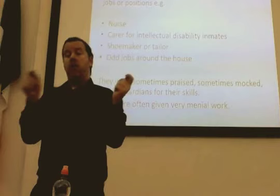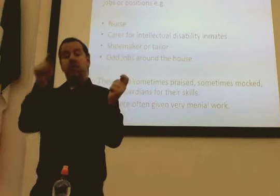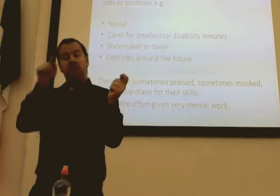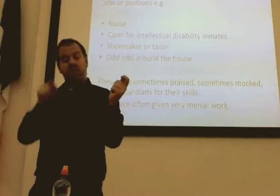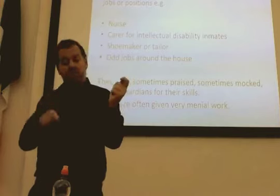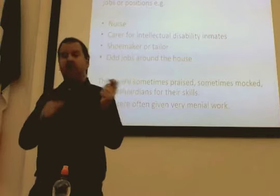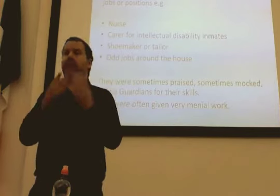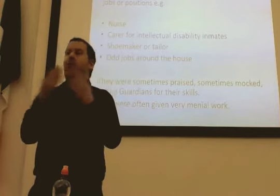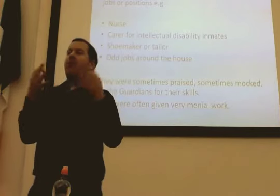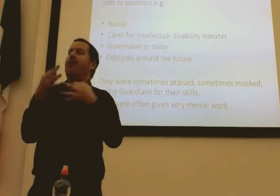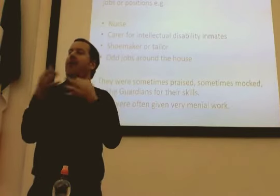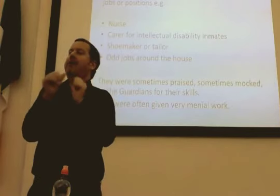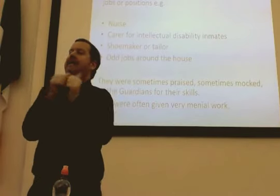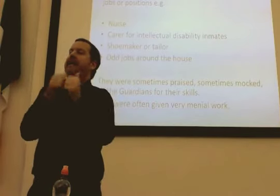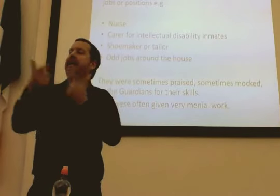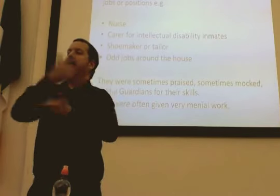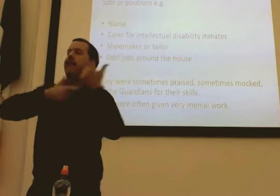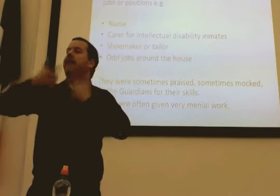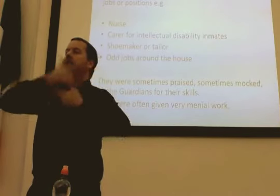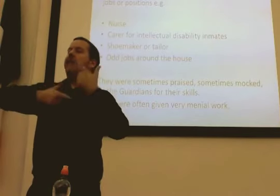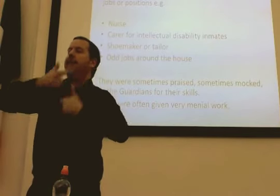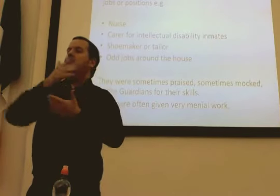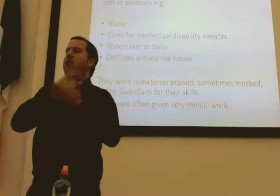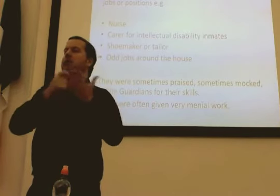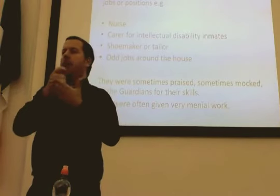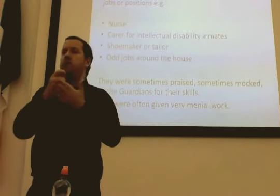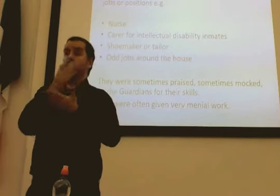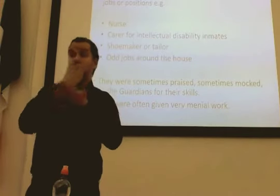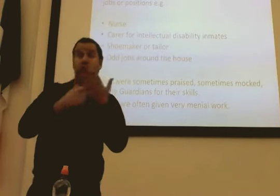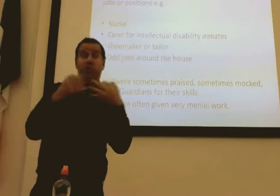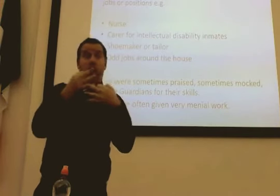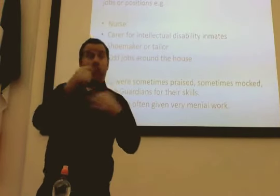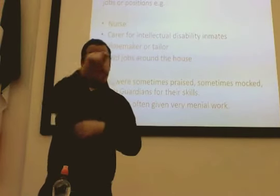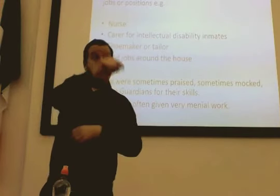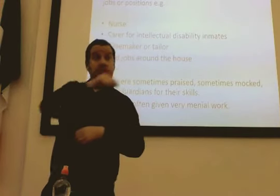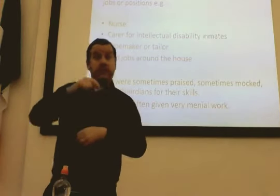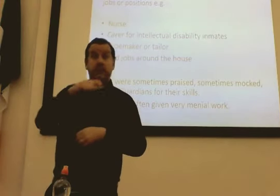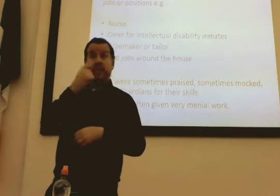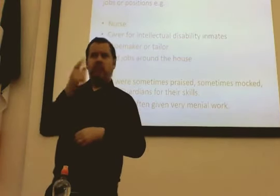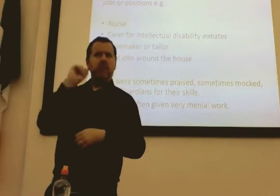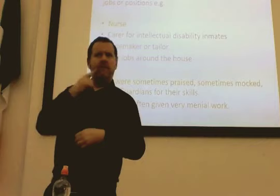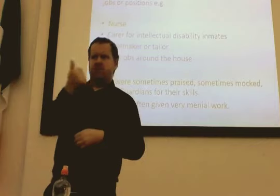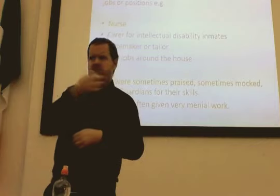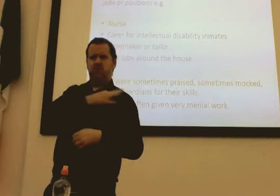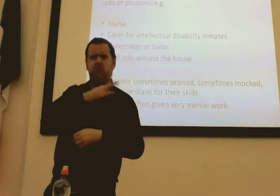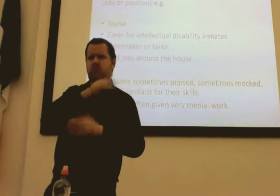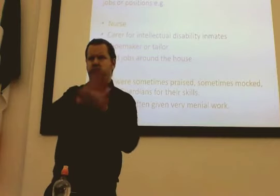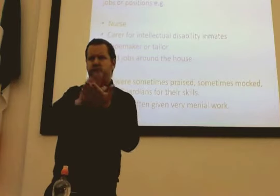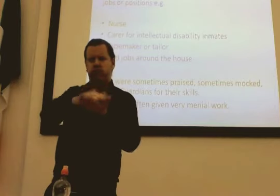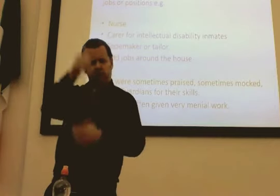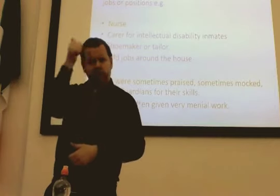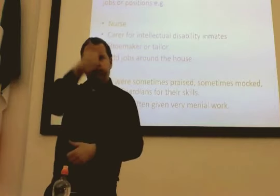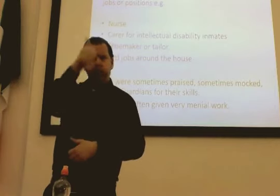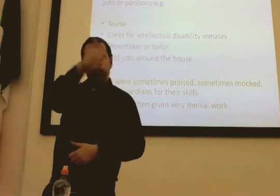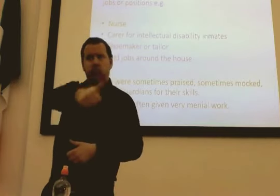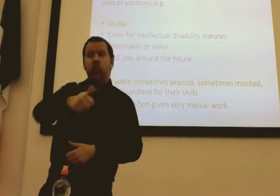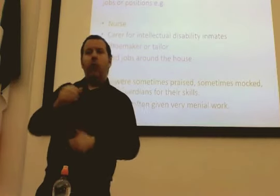One interesting newspaper article was documenting a Guardian meeting, and some of the Guardians said, oh, those deaf people are great